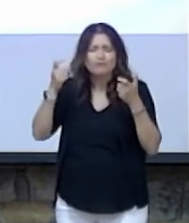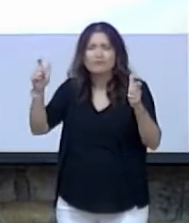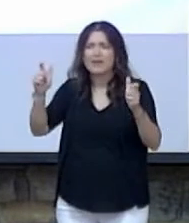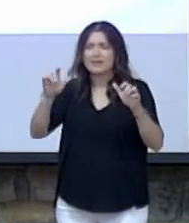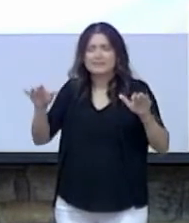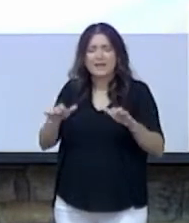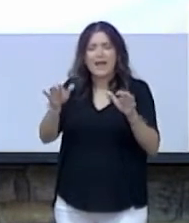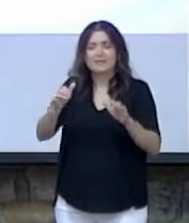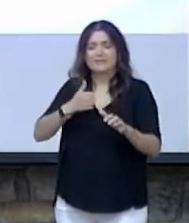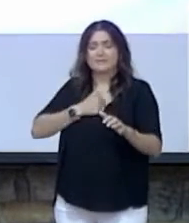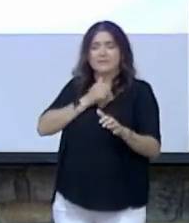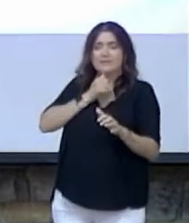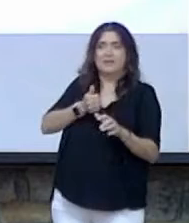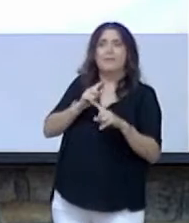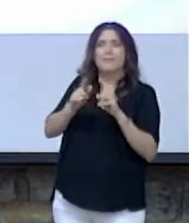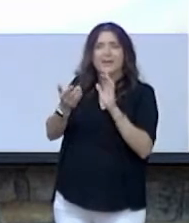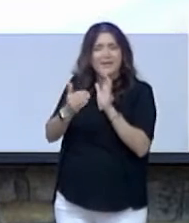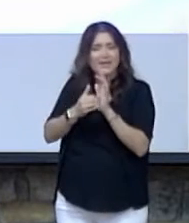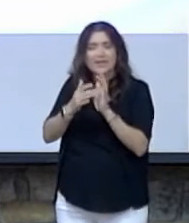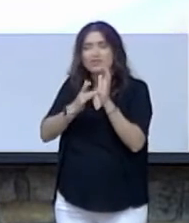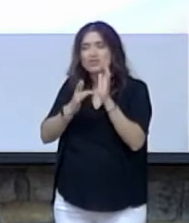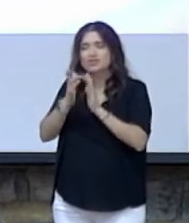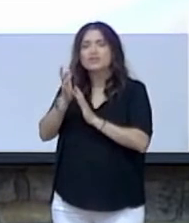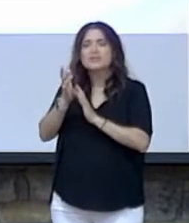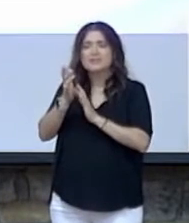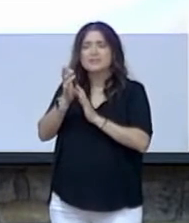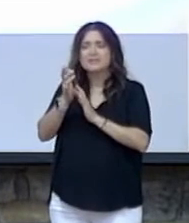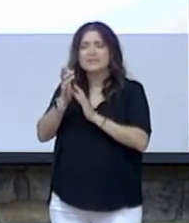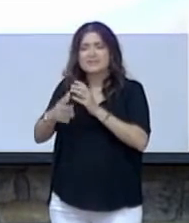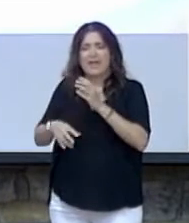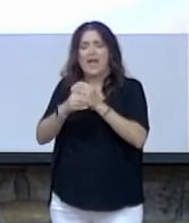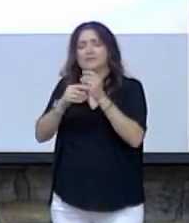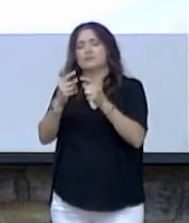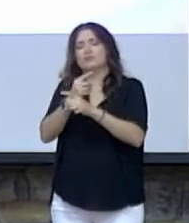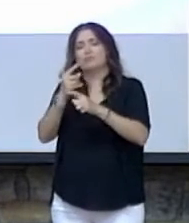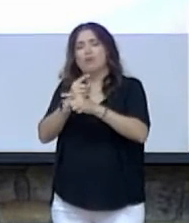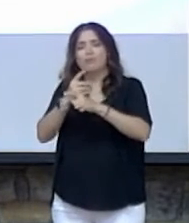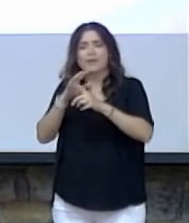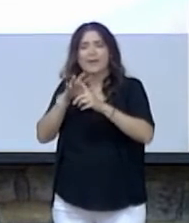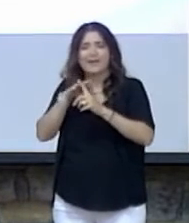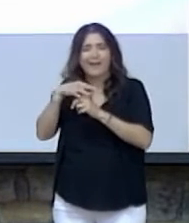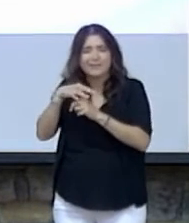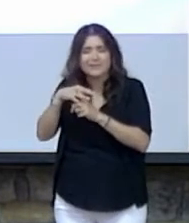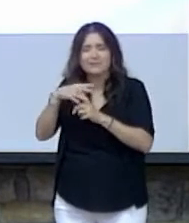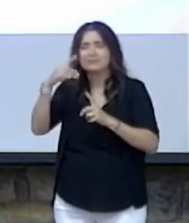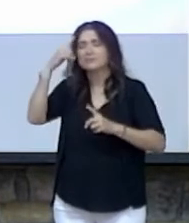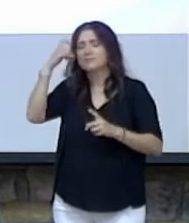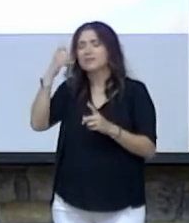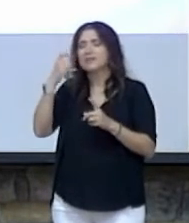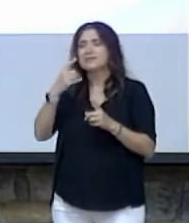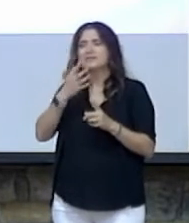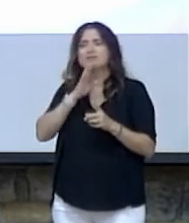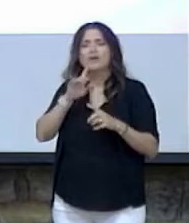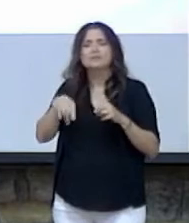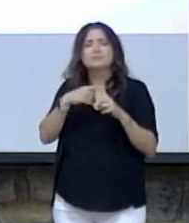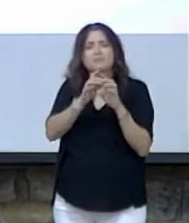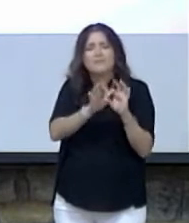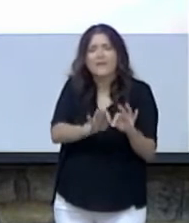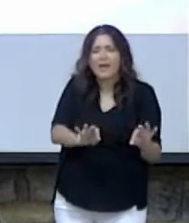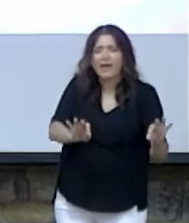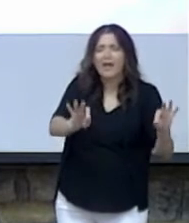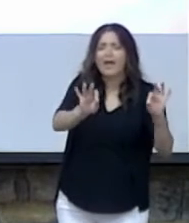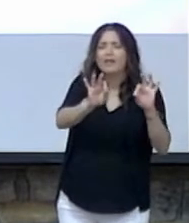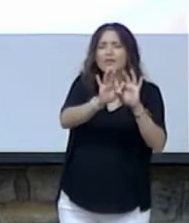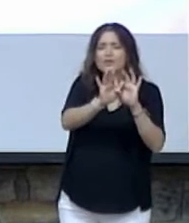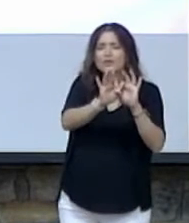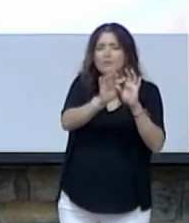self-denial. But once again, Jesus puts it in the proper context because he talks about the value of a person's life. Is